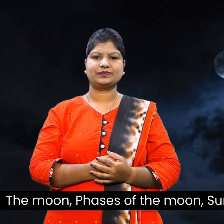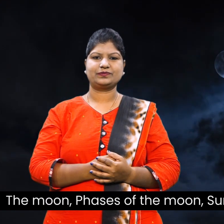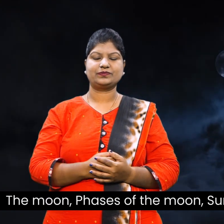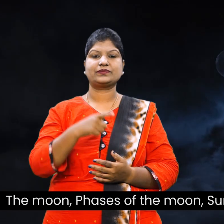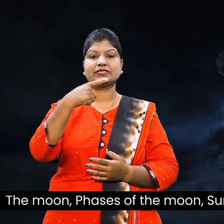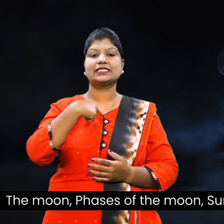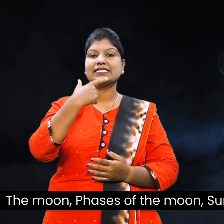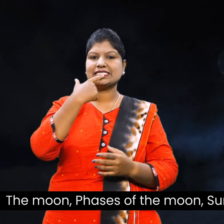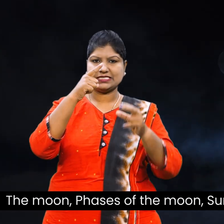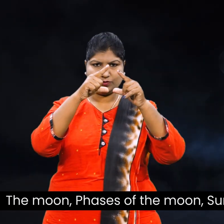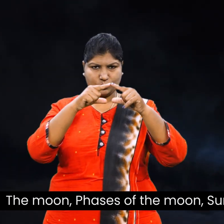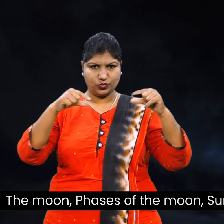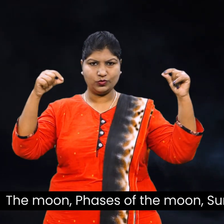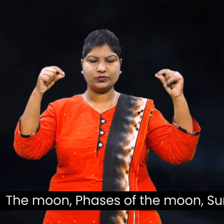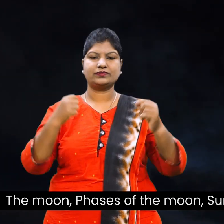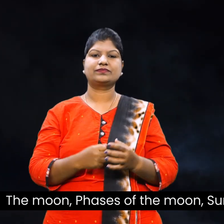The moon,